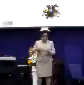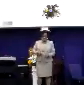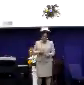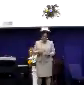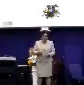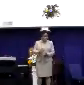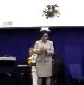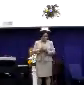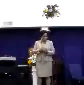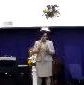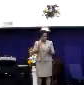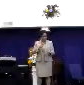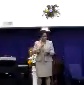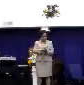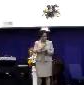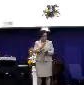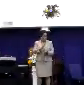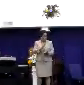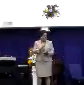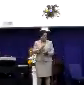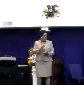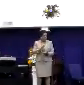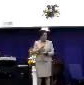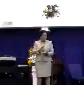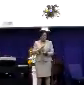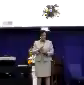Somebody help me here. Go to school.